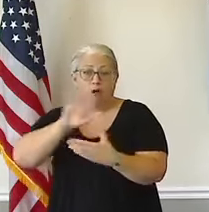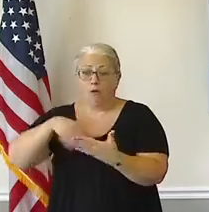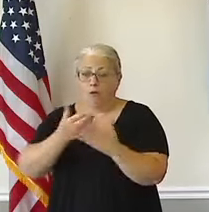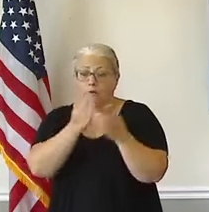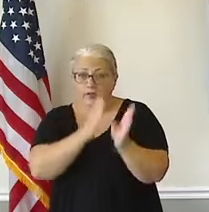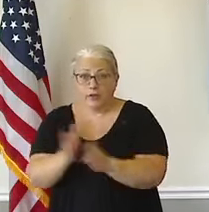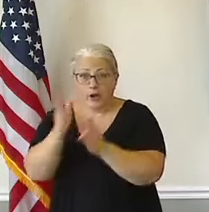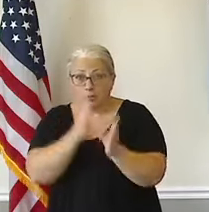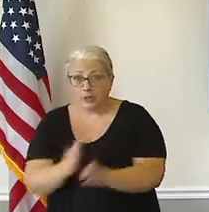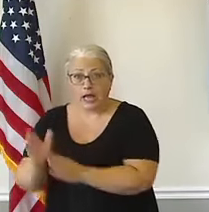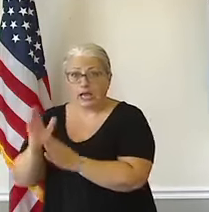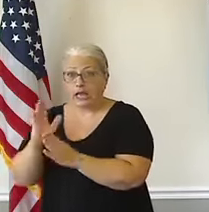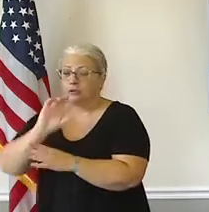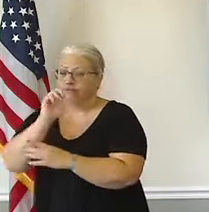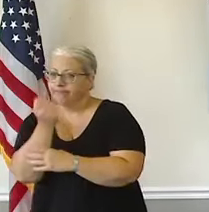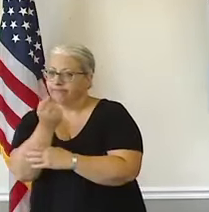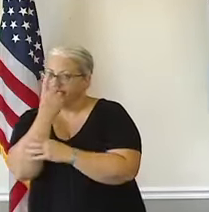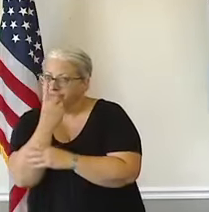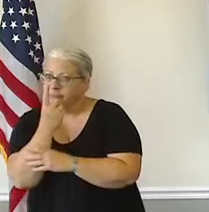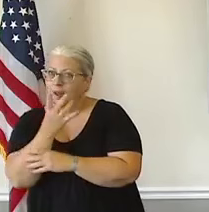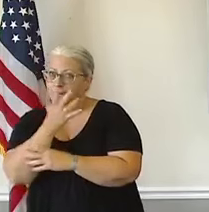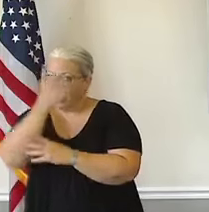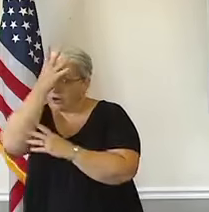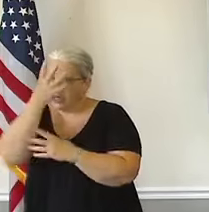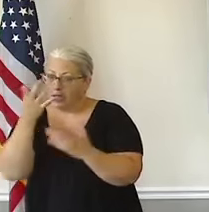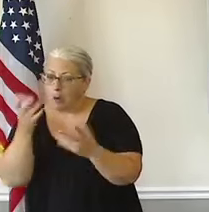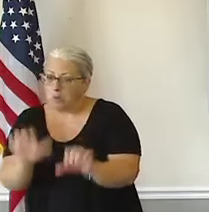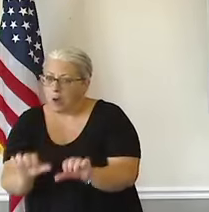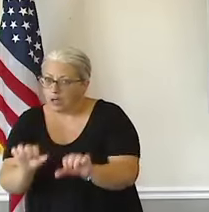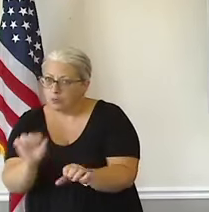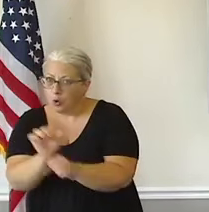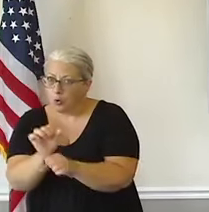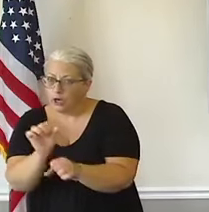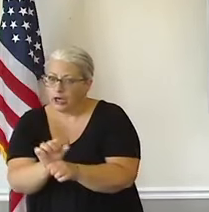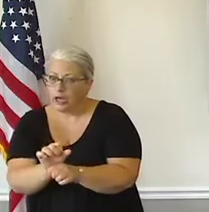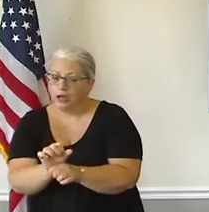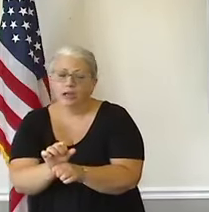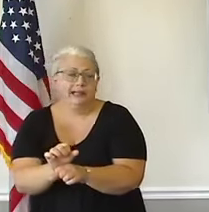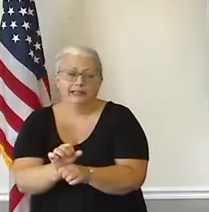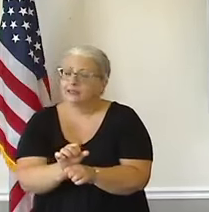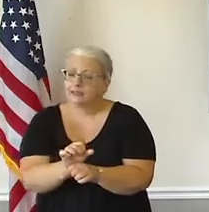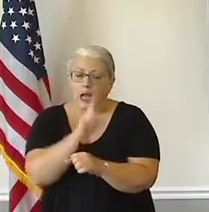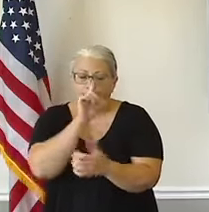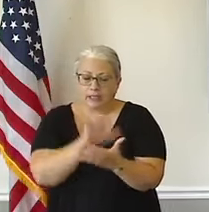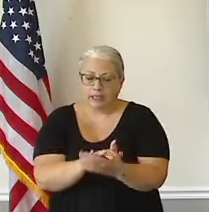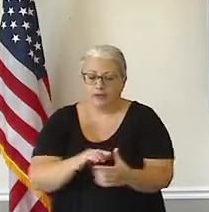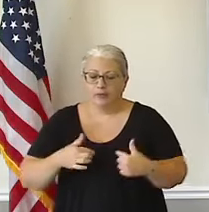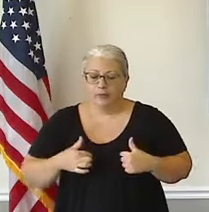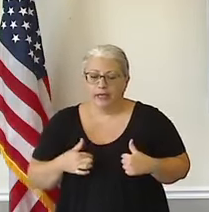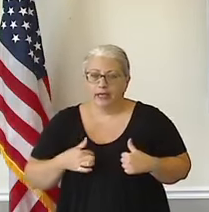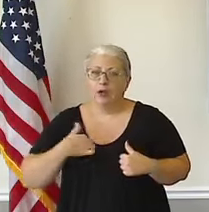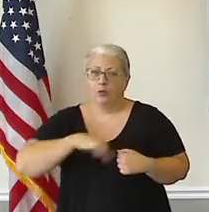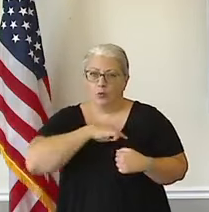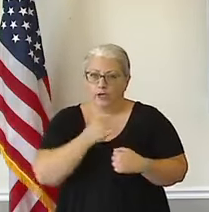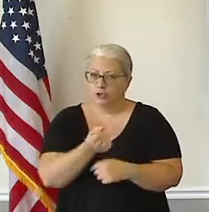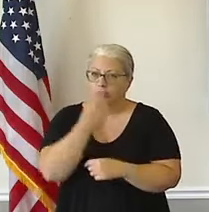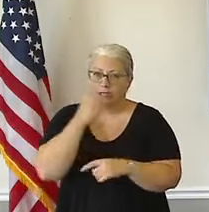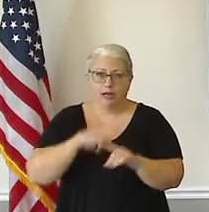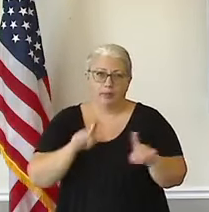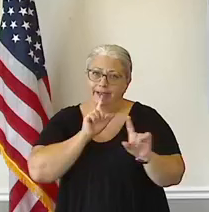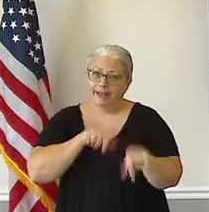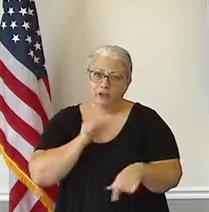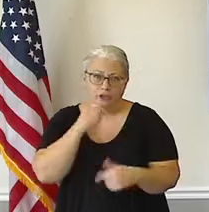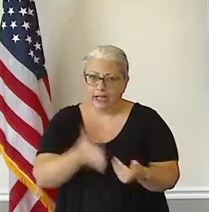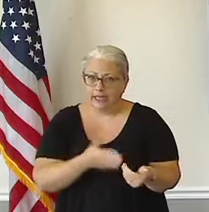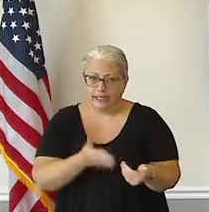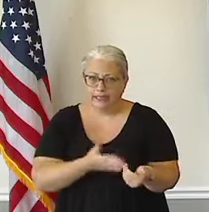or considers that, and we do recognize it. Believe me, we understand it. There just isn't an easy answer. You've seen